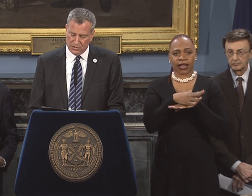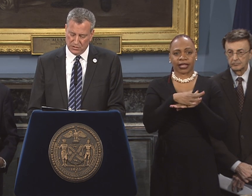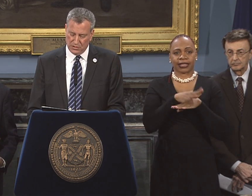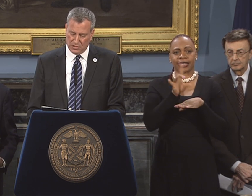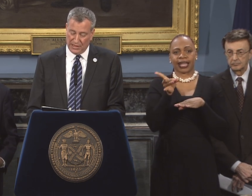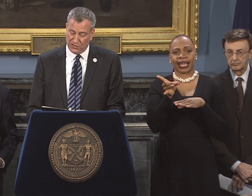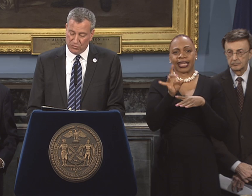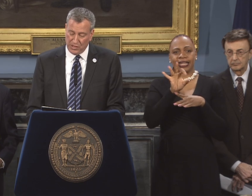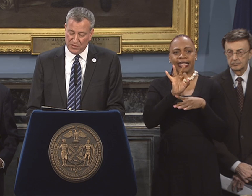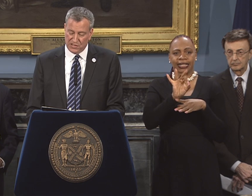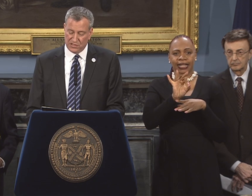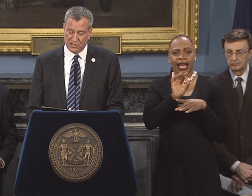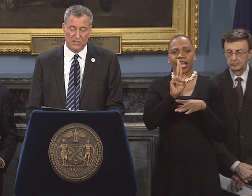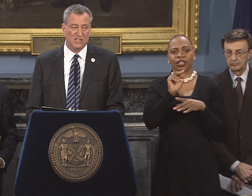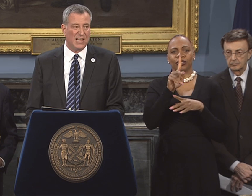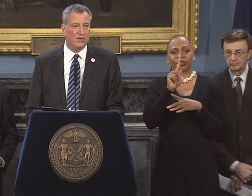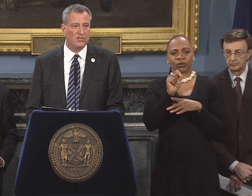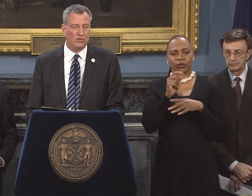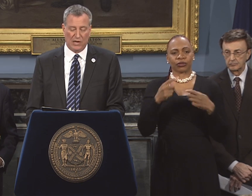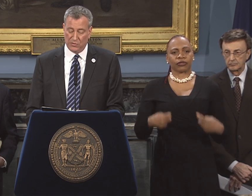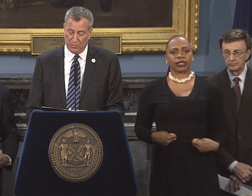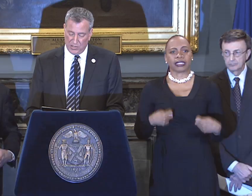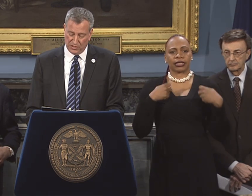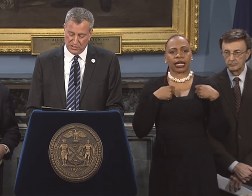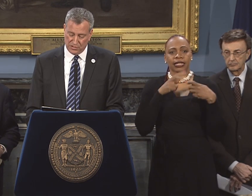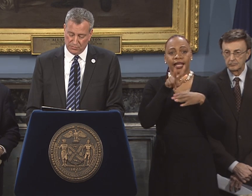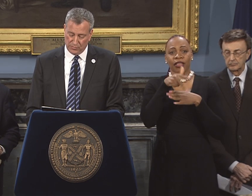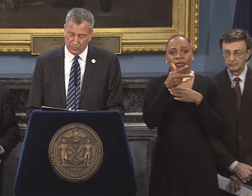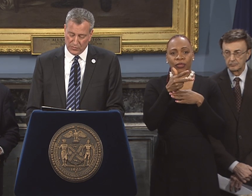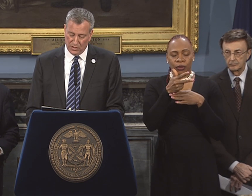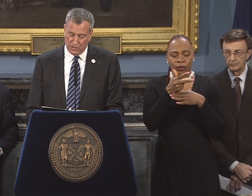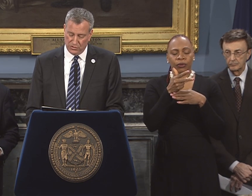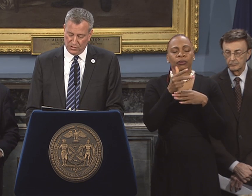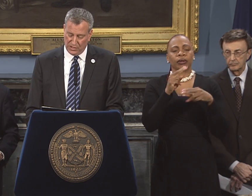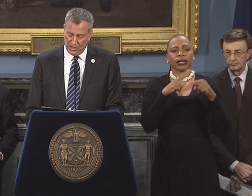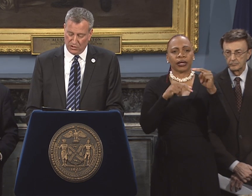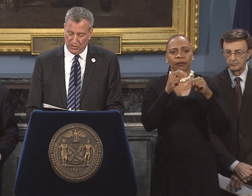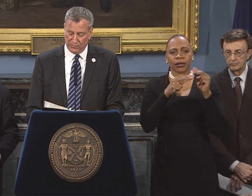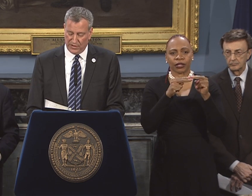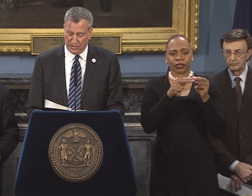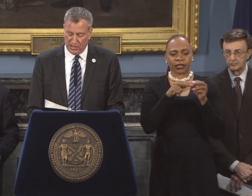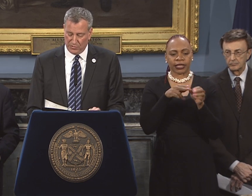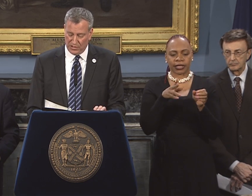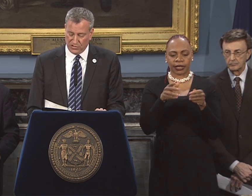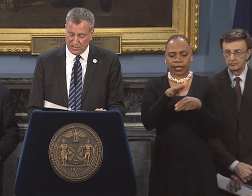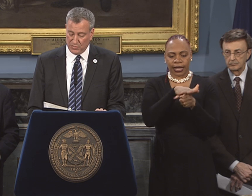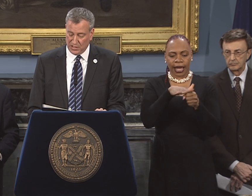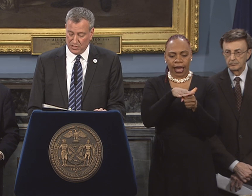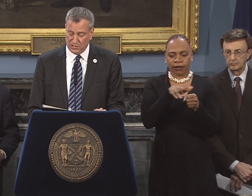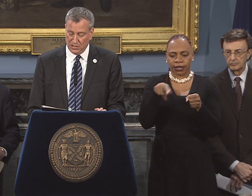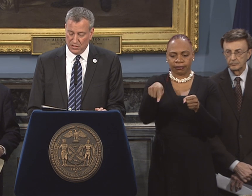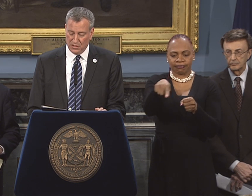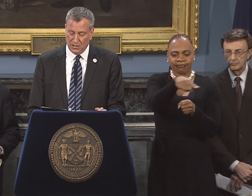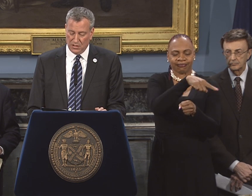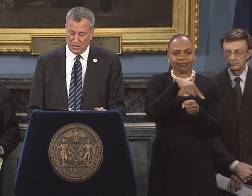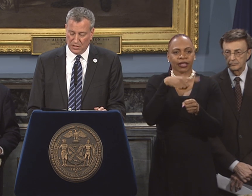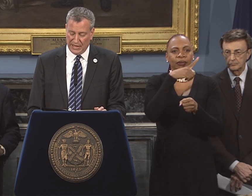units and 3 businesses and 7 surrounding buildings due to the ongoing fire operations and